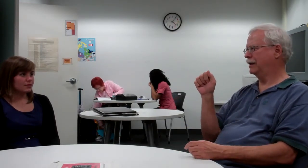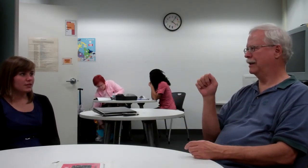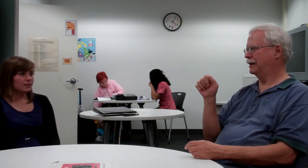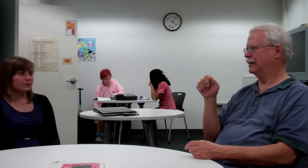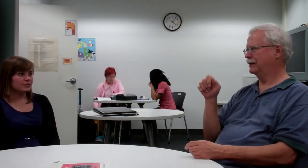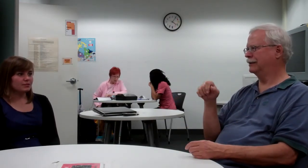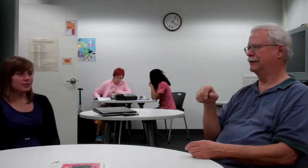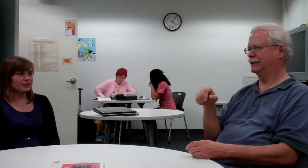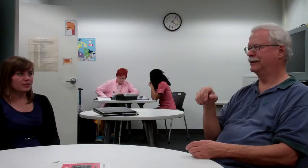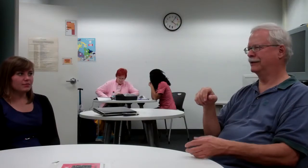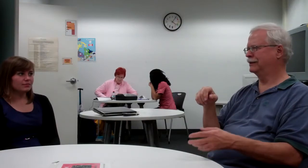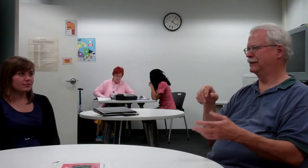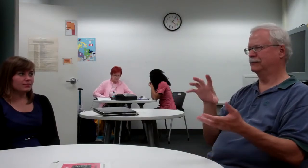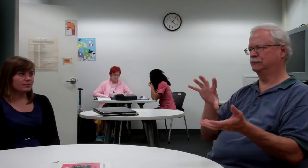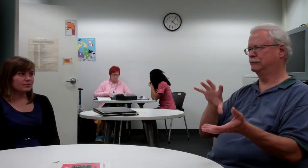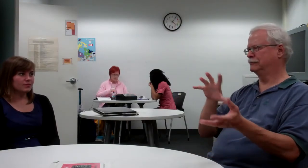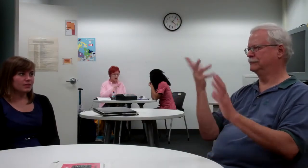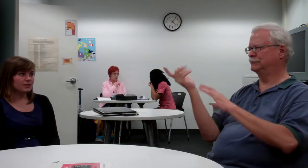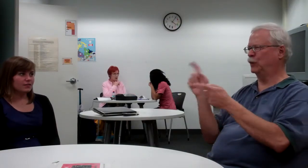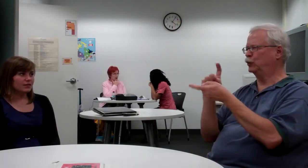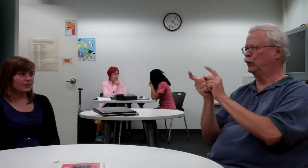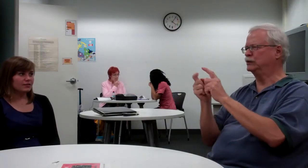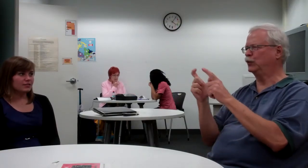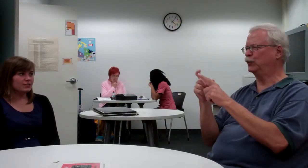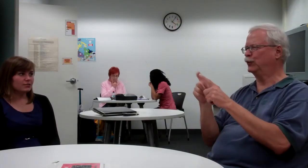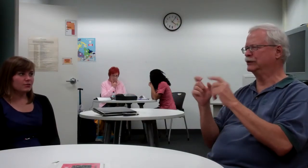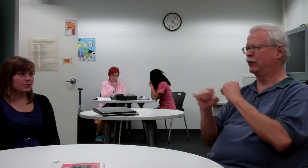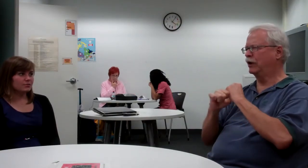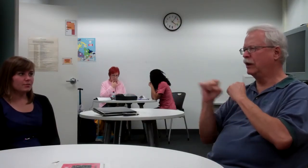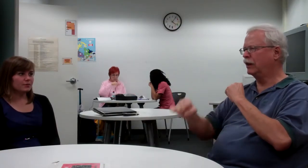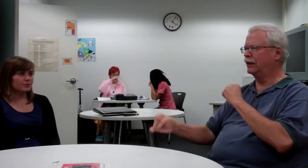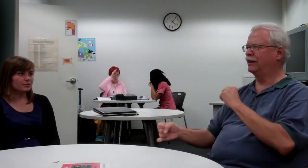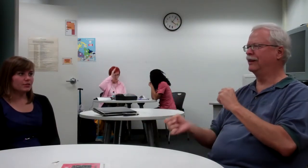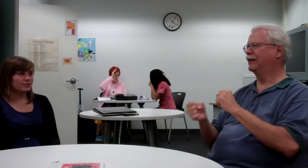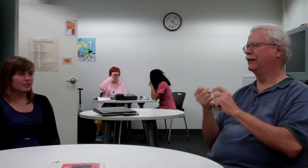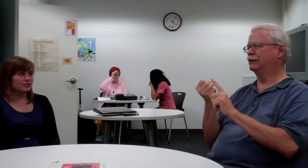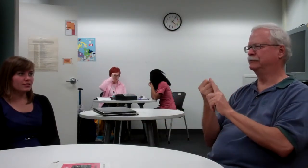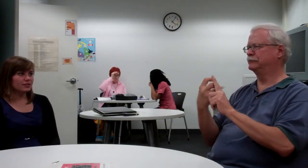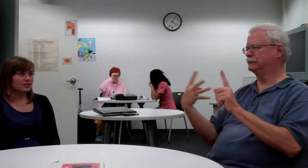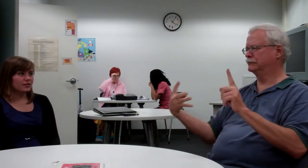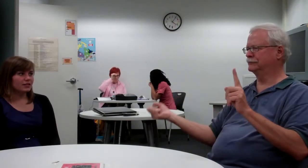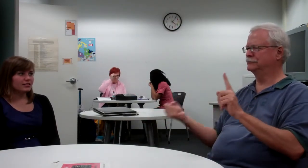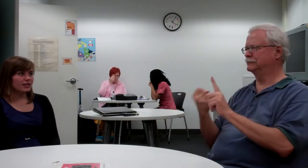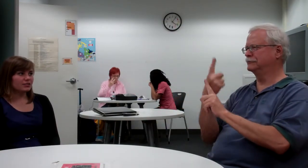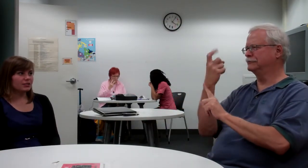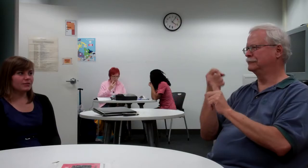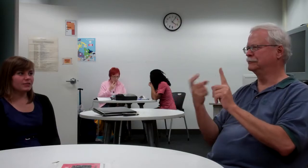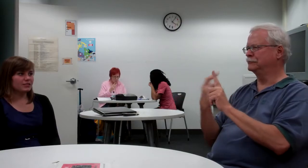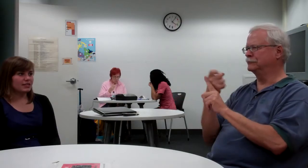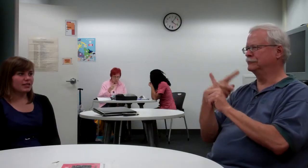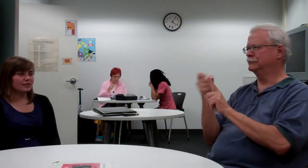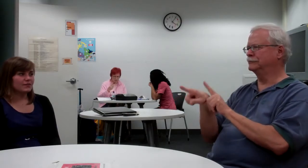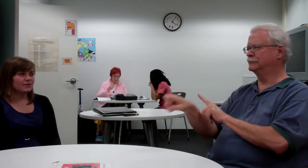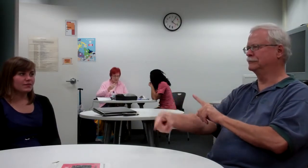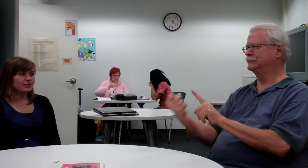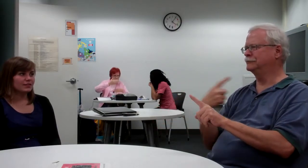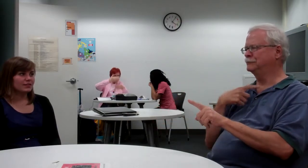Yeah, because of the media. They always twist people's words and exaggerate what they're saying.